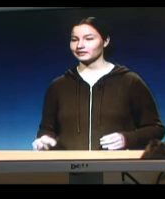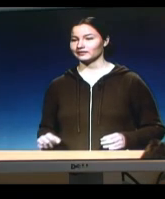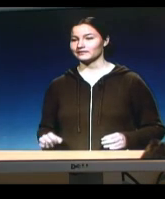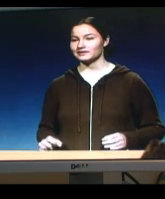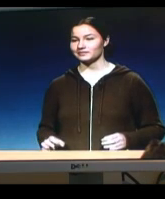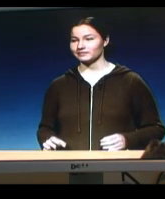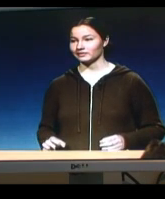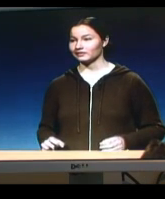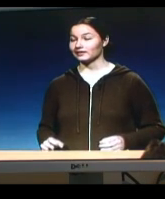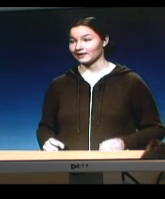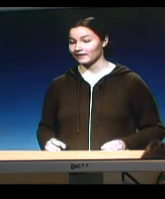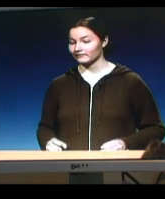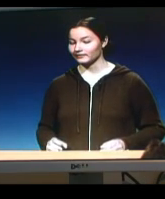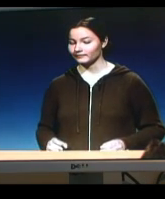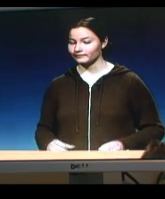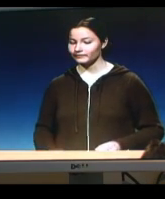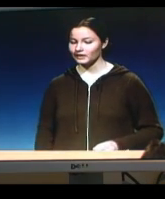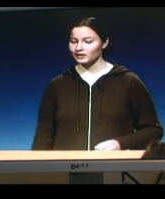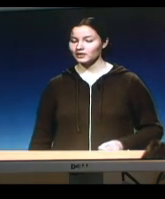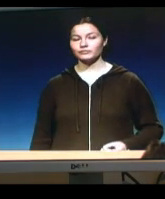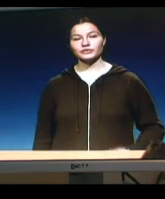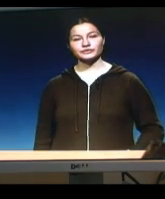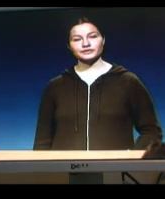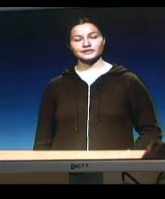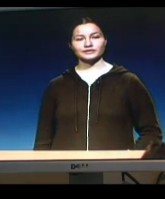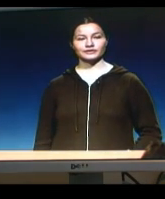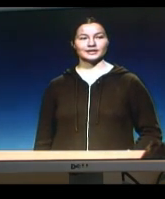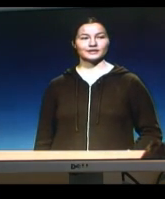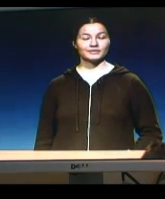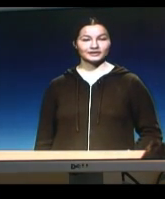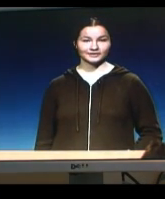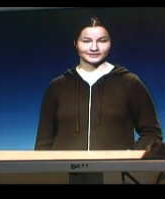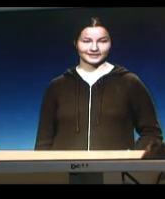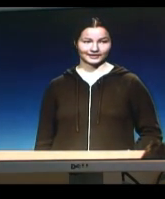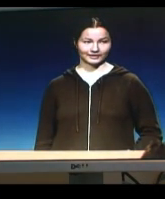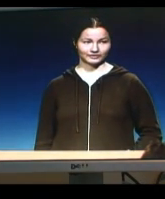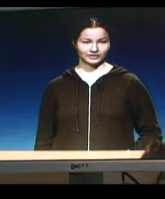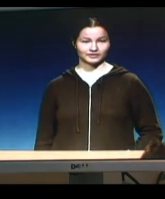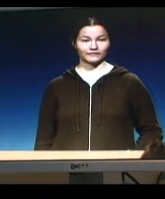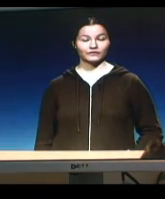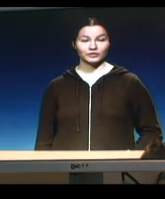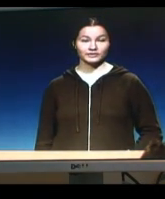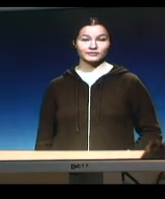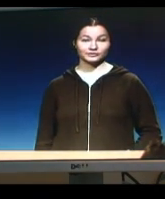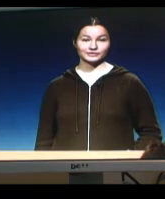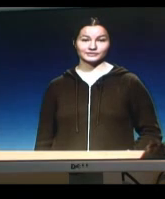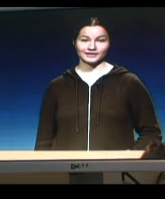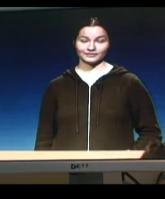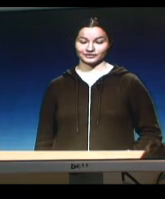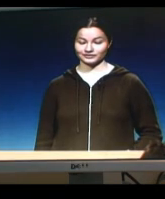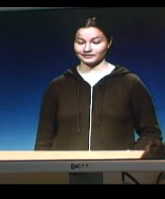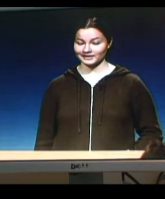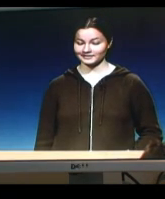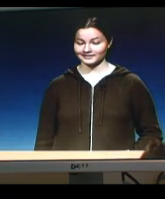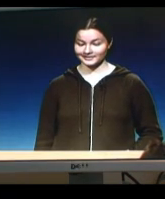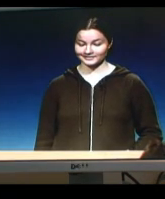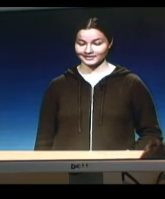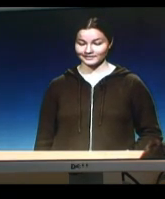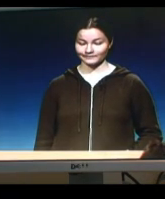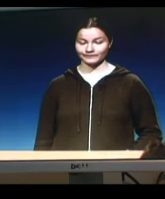of these people are deaf. Most sources agree that American Sign Language is the fourth most used language in the United States today,